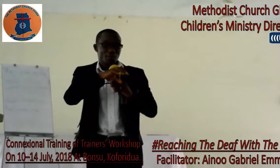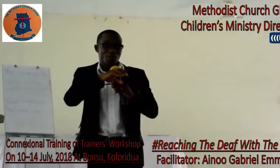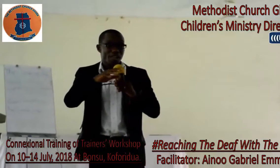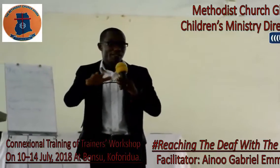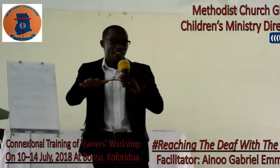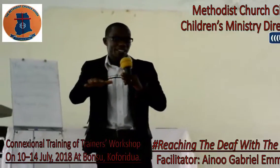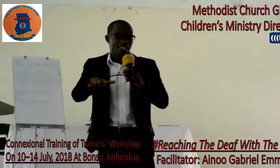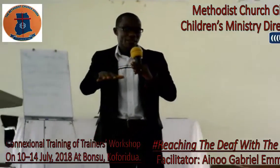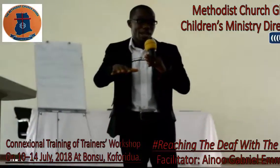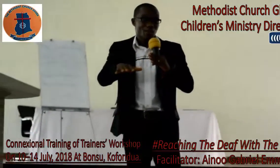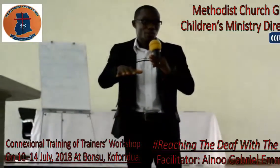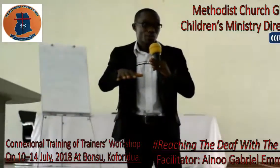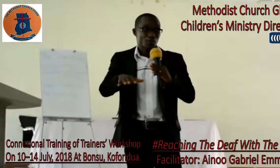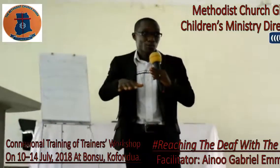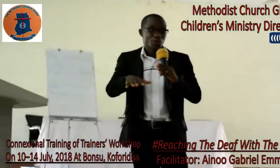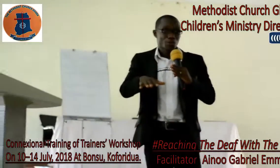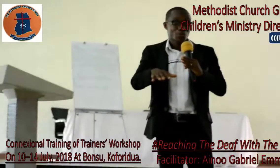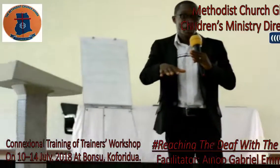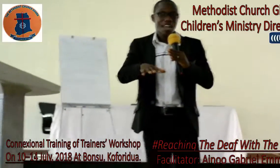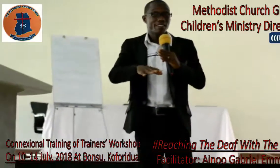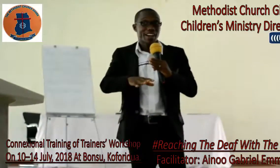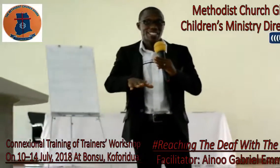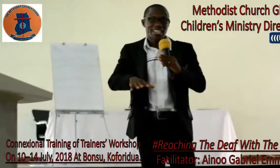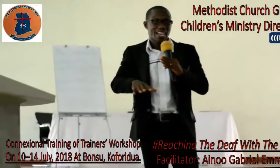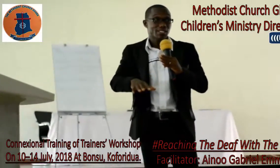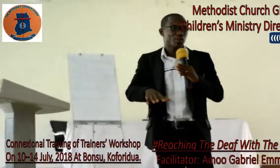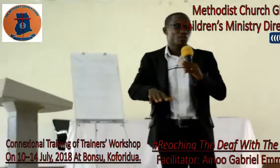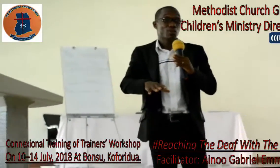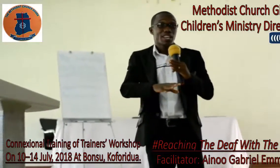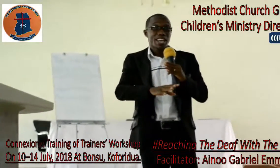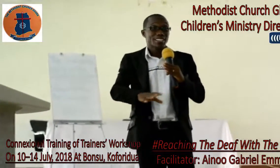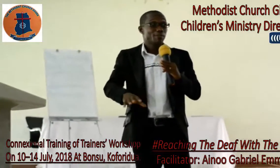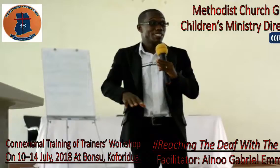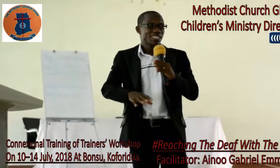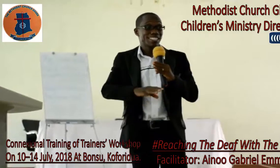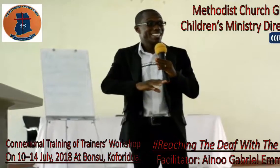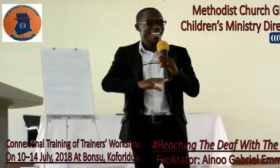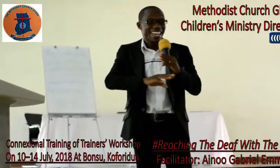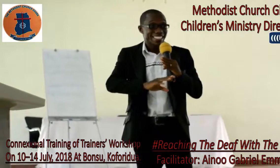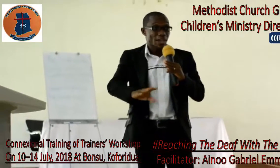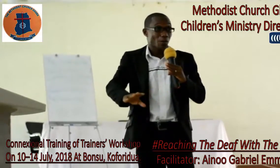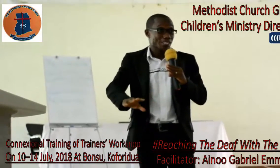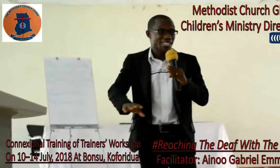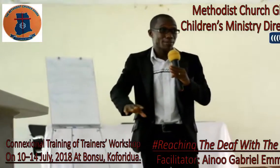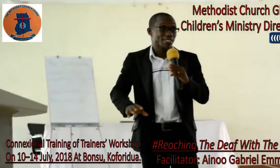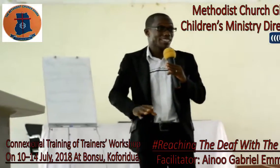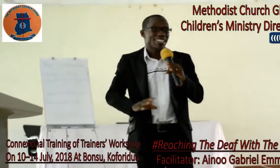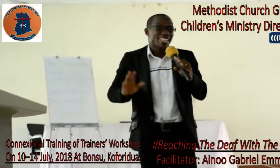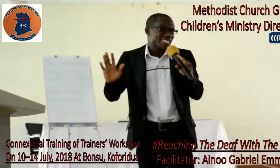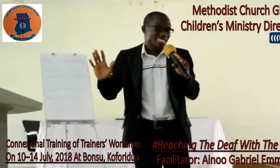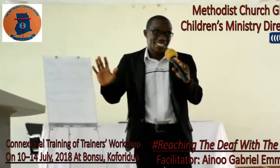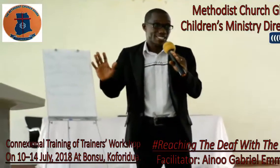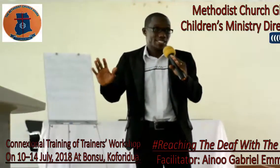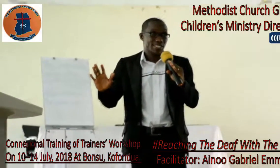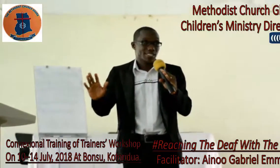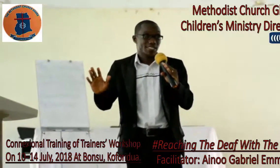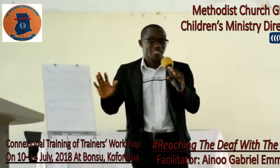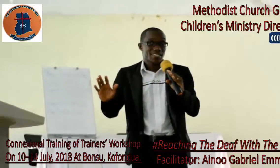Why evangelizing man? Why evangelizing me? And immediately you get the concept, that is it.